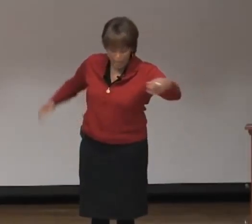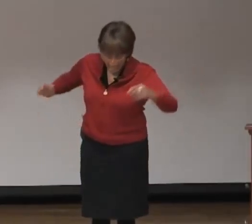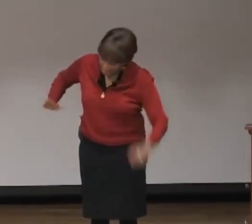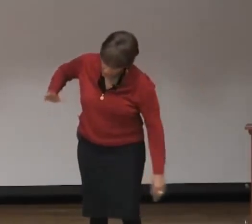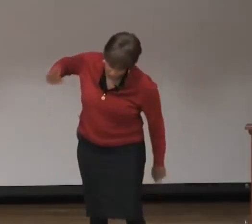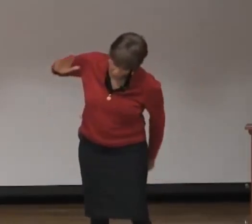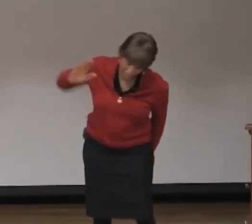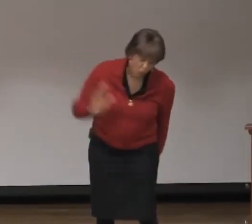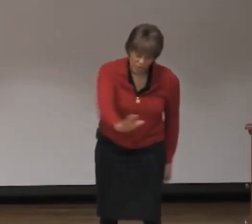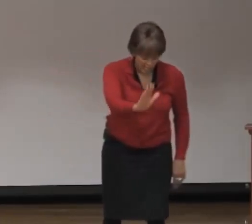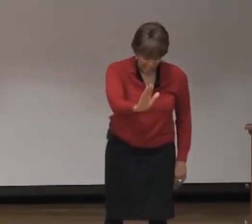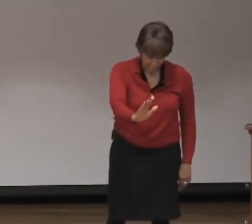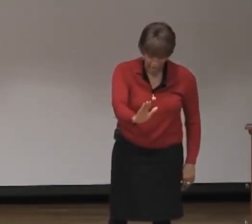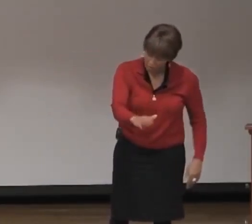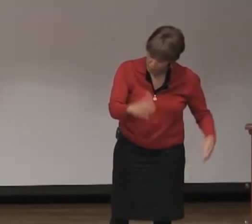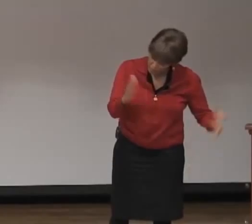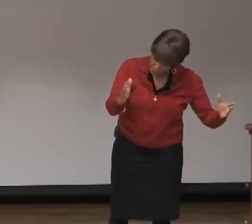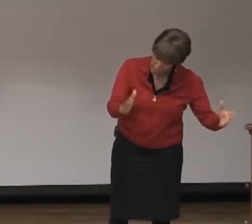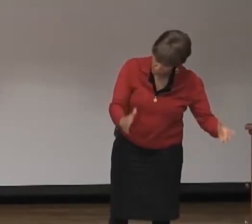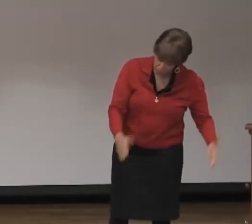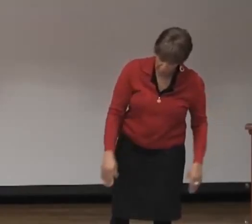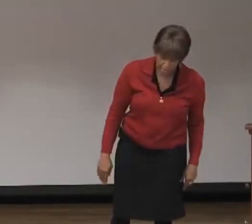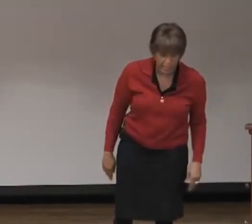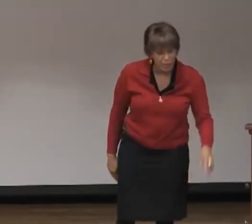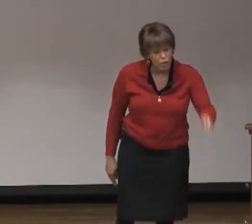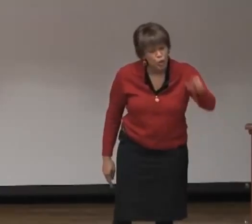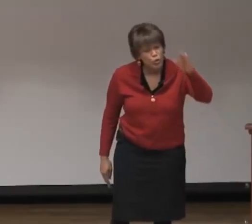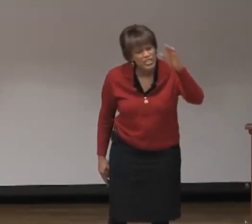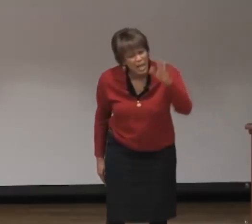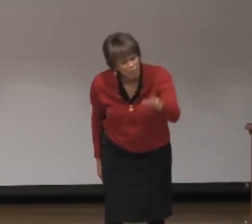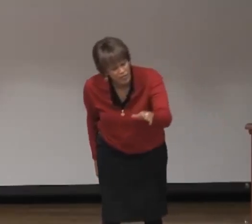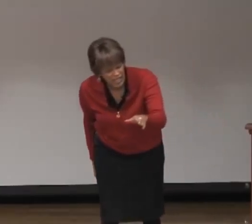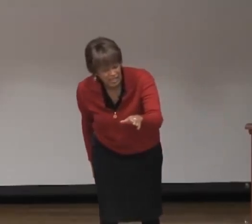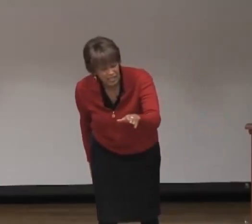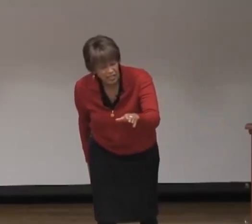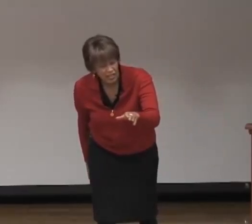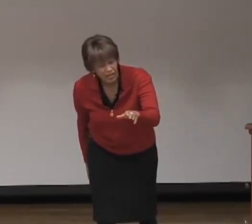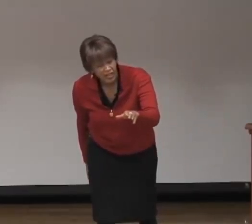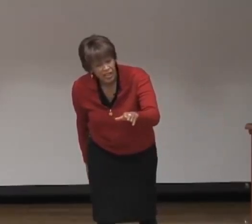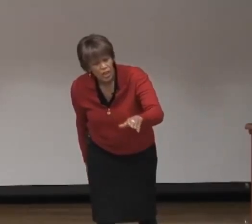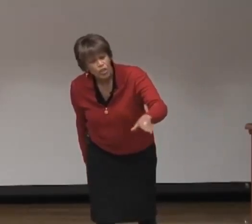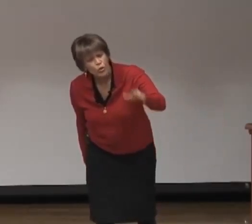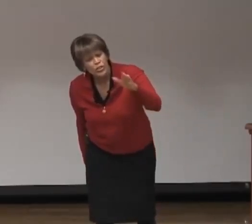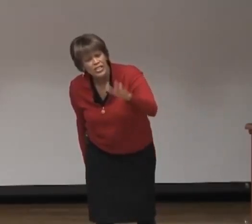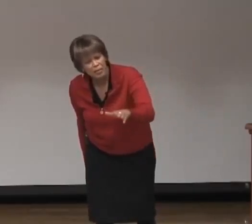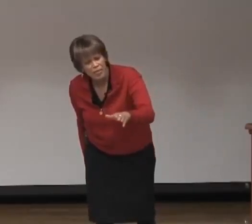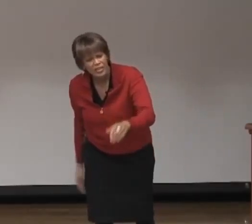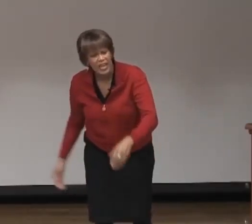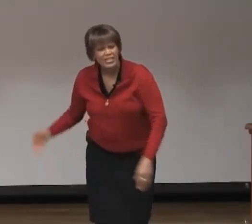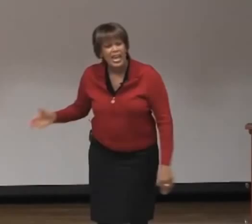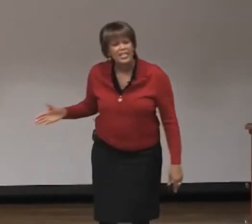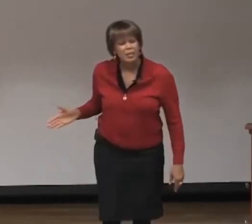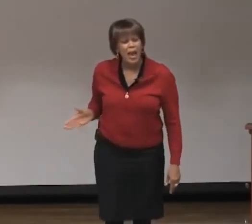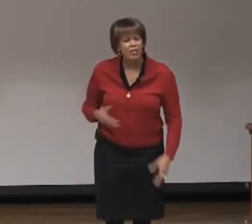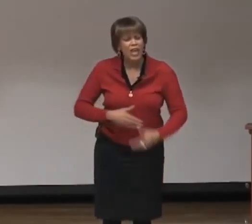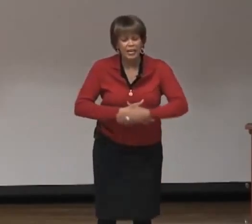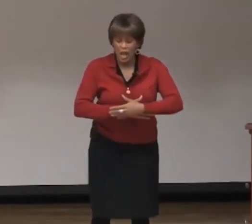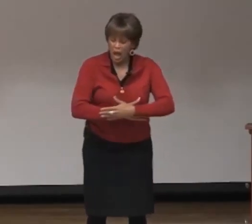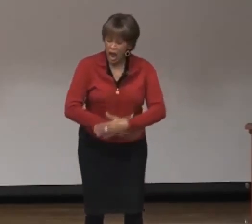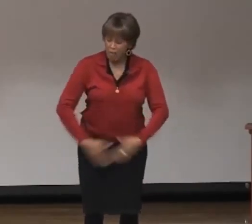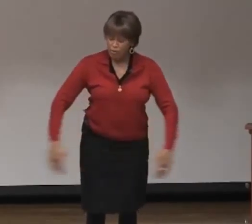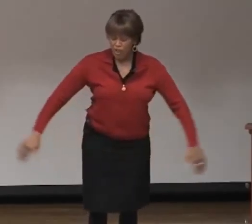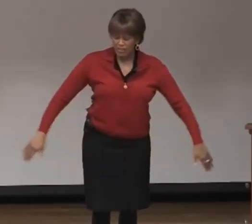zone and step out of that helicopter, maybe after it lands, but do something, do something that takes him out of